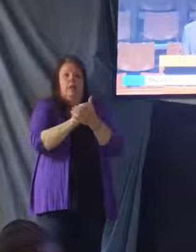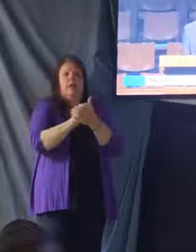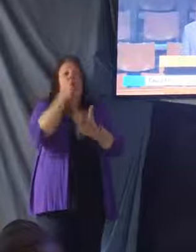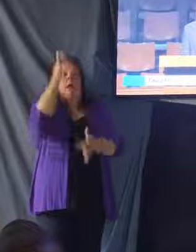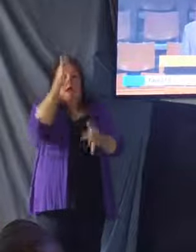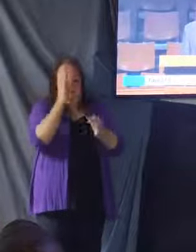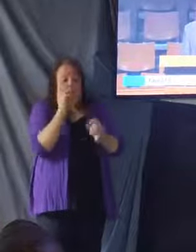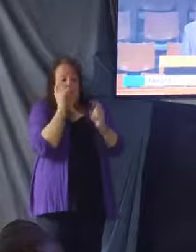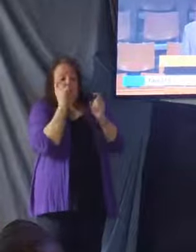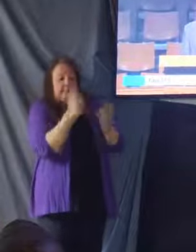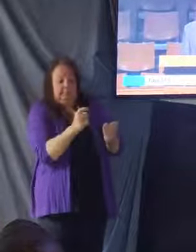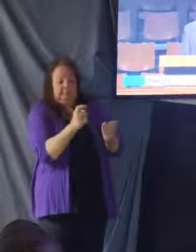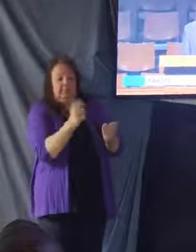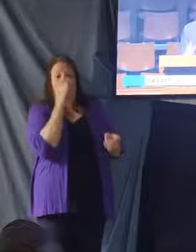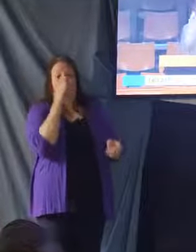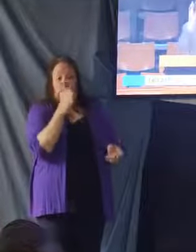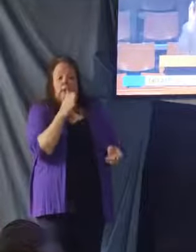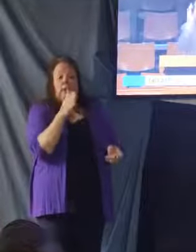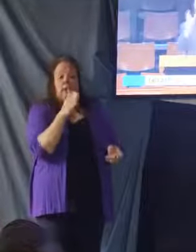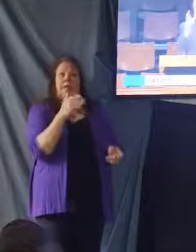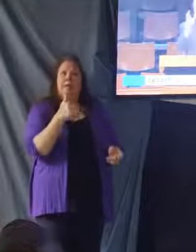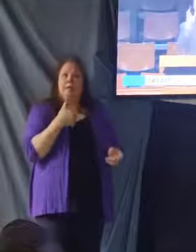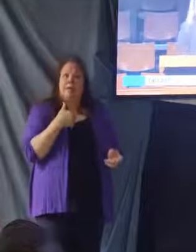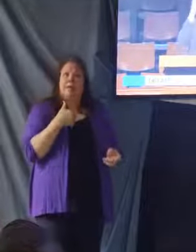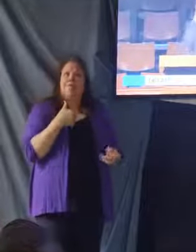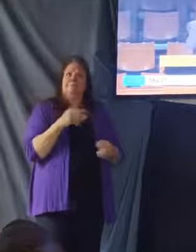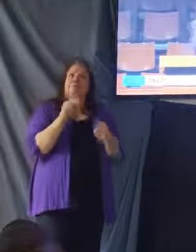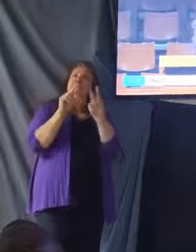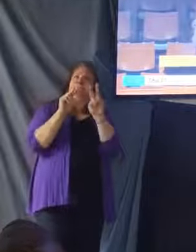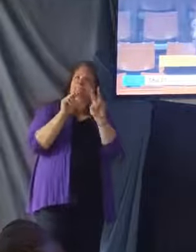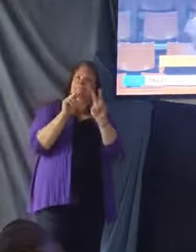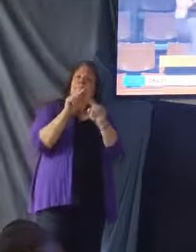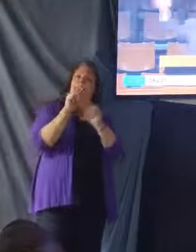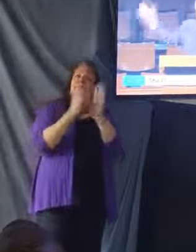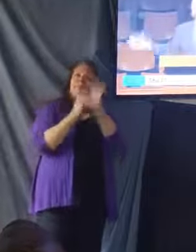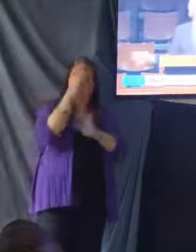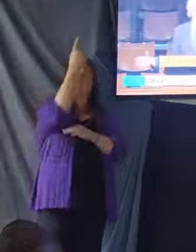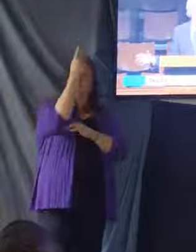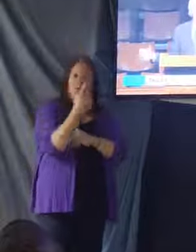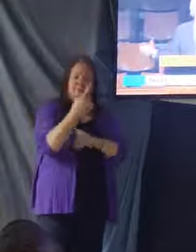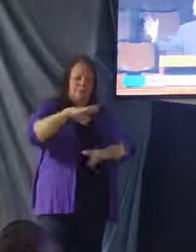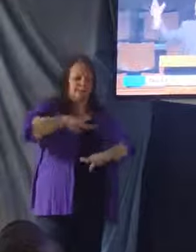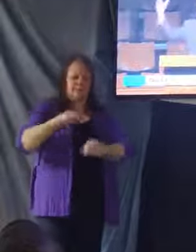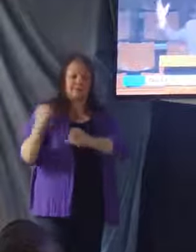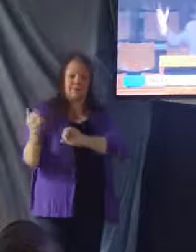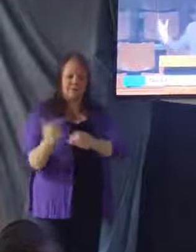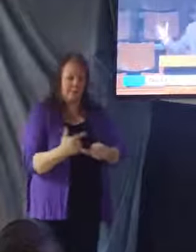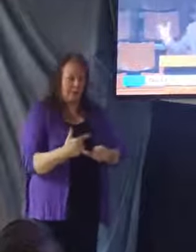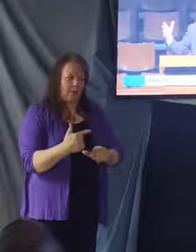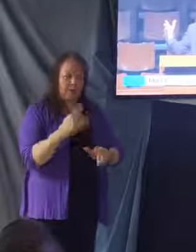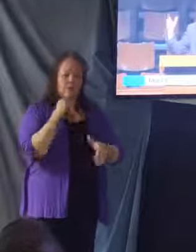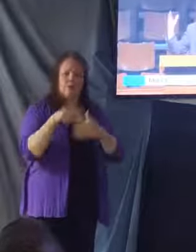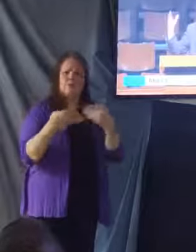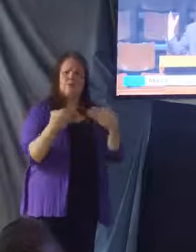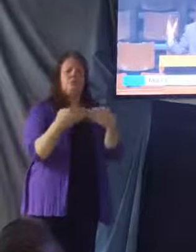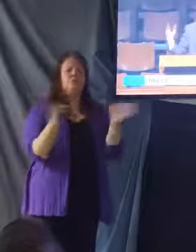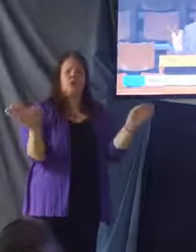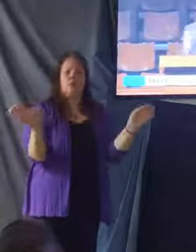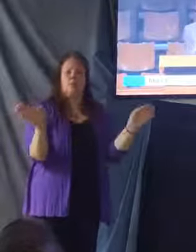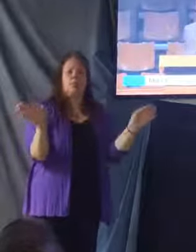will be established. So that's what we're looking for. When he comes to fulfill all. And he's just talking about the general